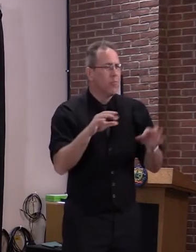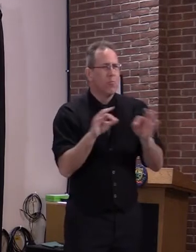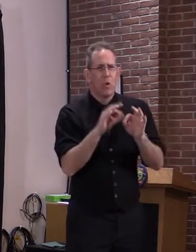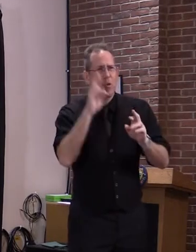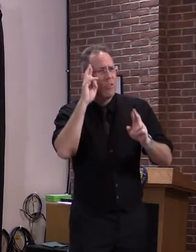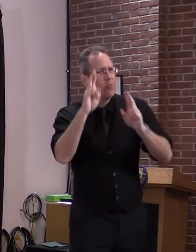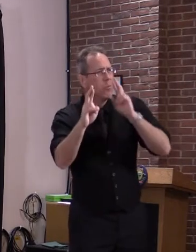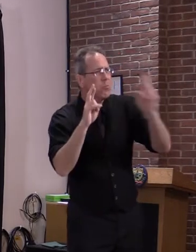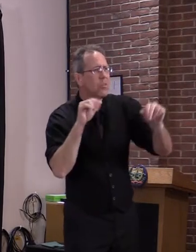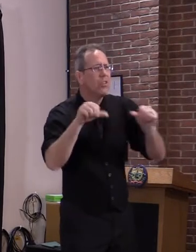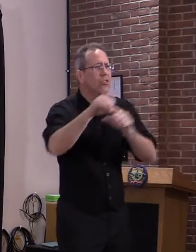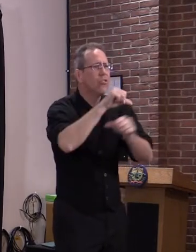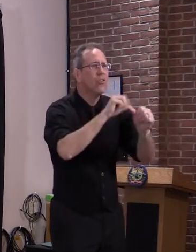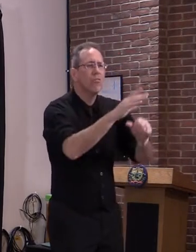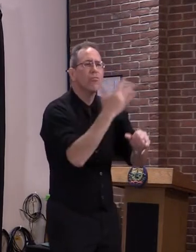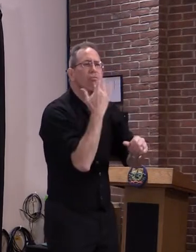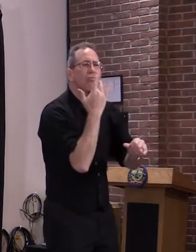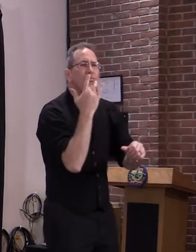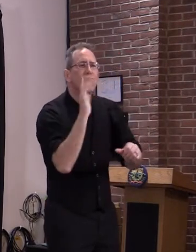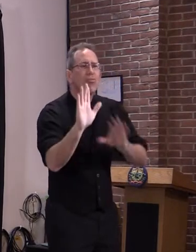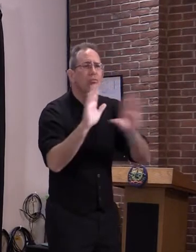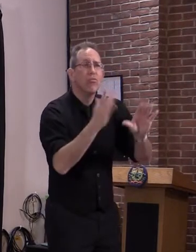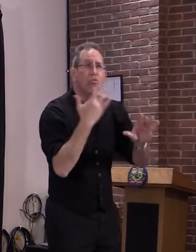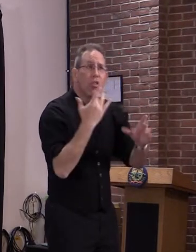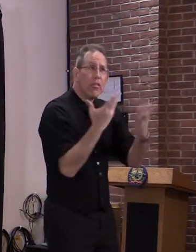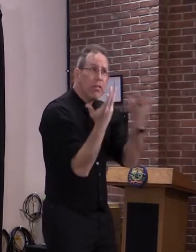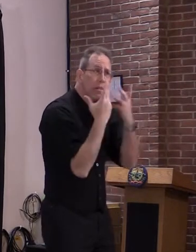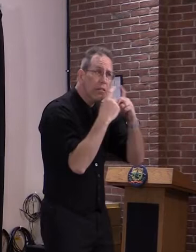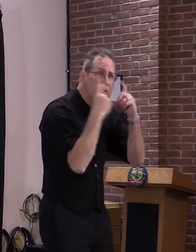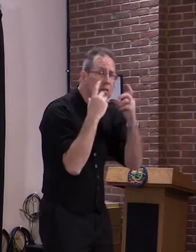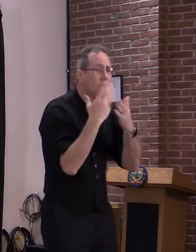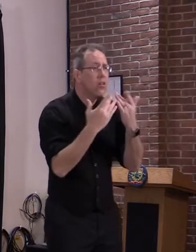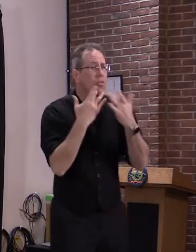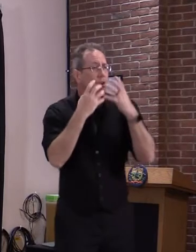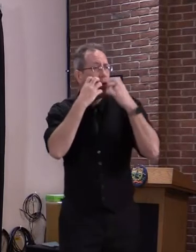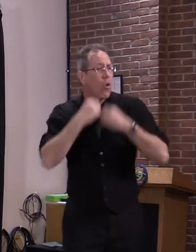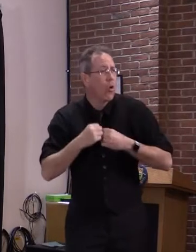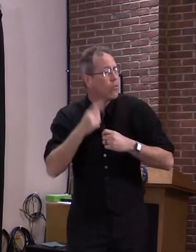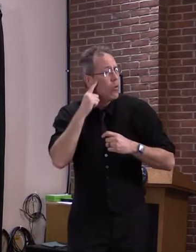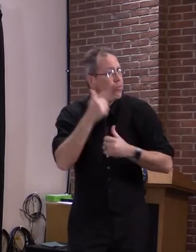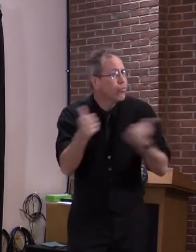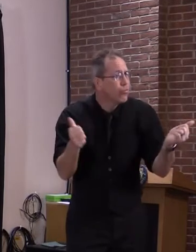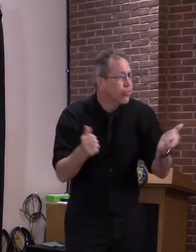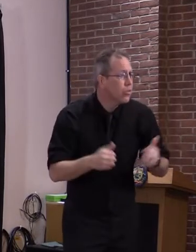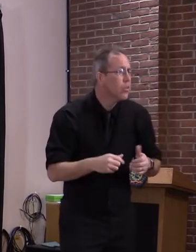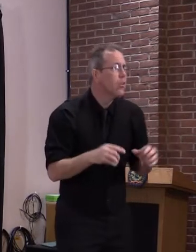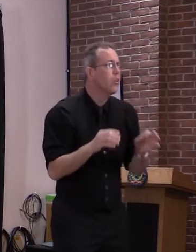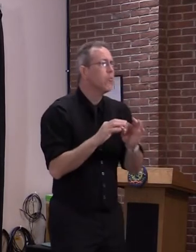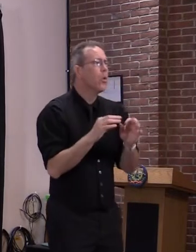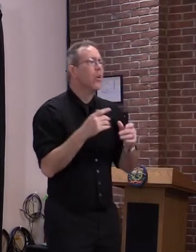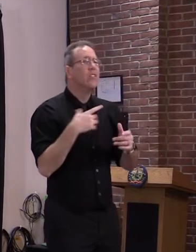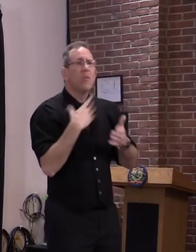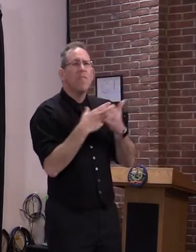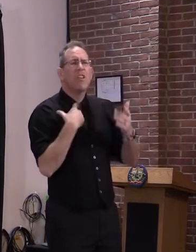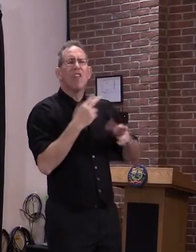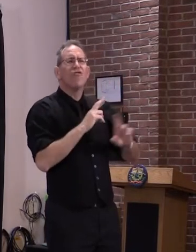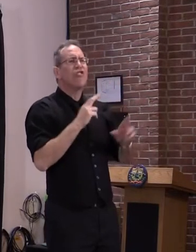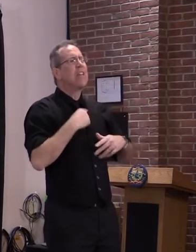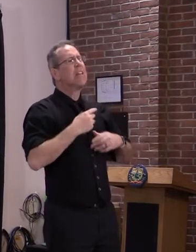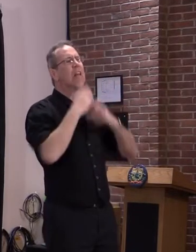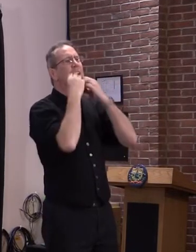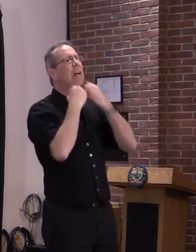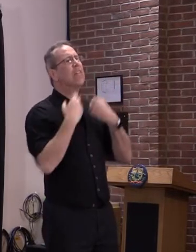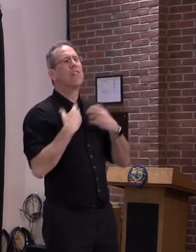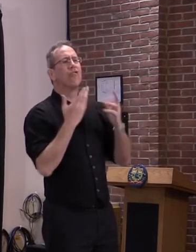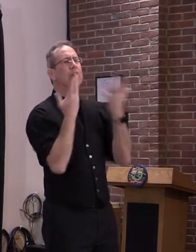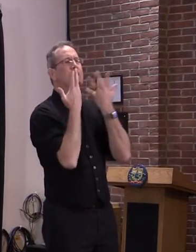okay. It's okay to be cautious and make these decisions at your own pace. And I ask everyone to be